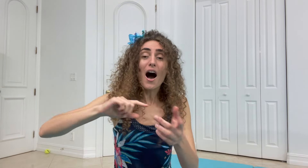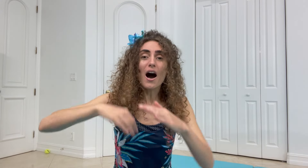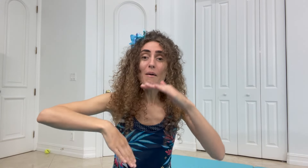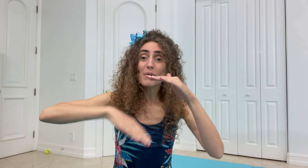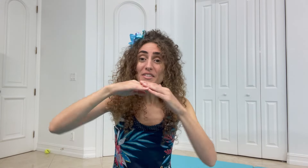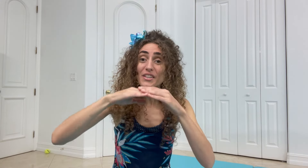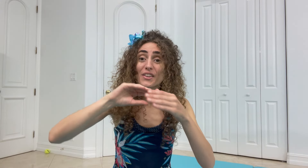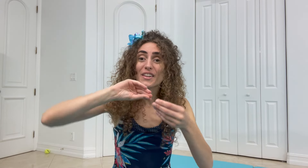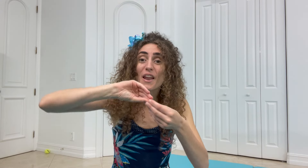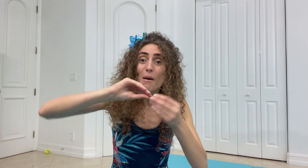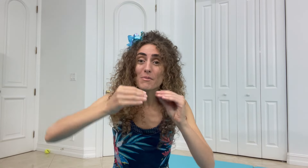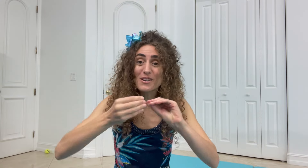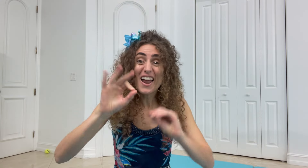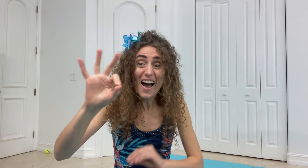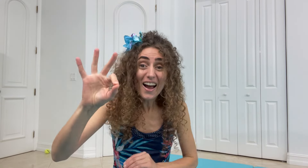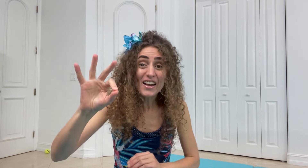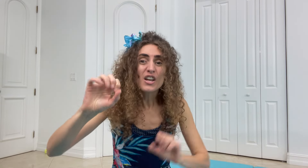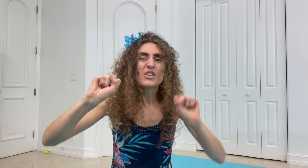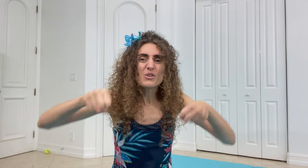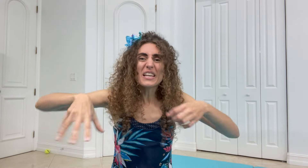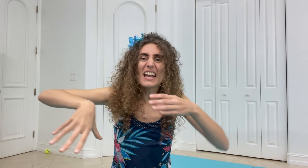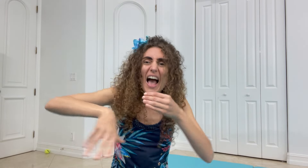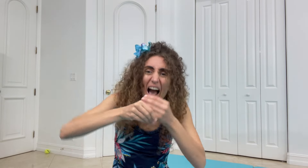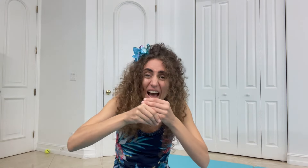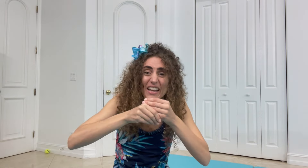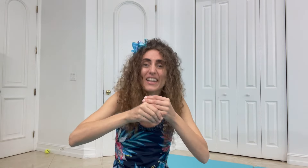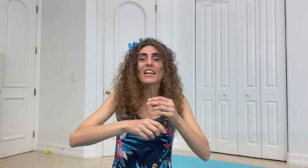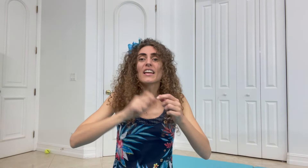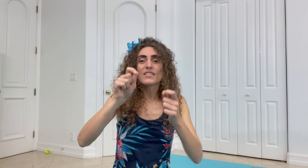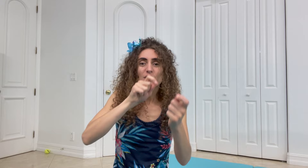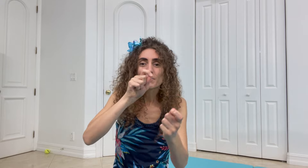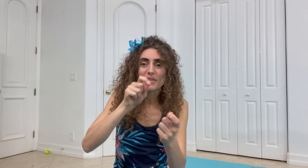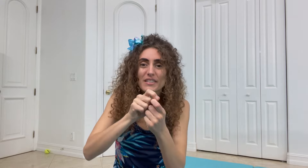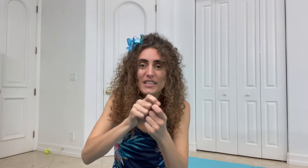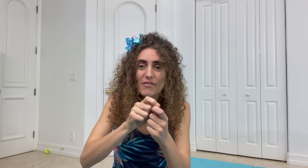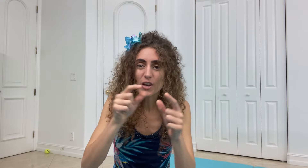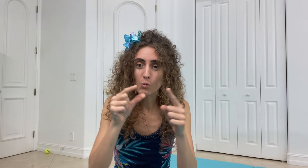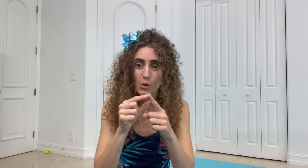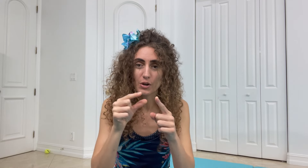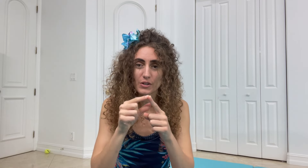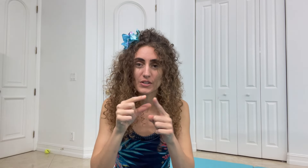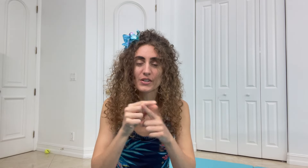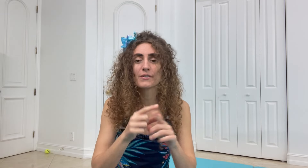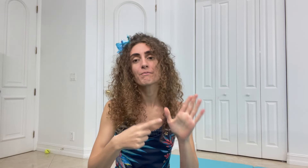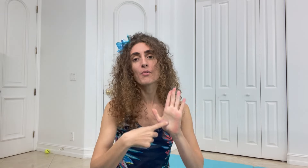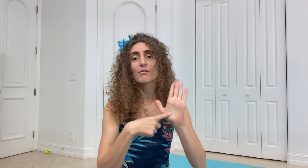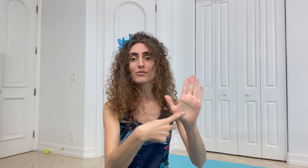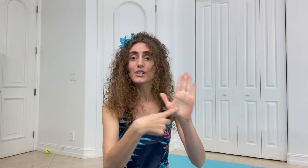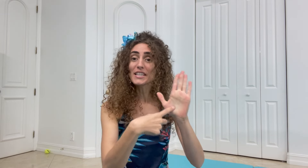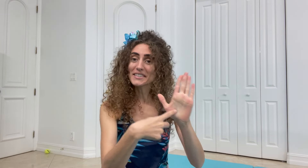Up until the number nine, you can add it into specific words. For